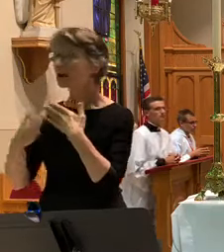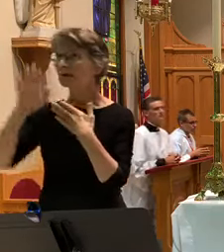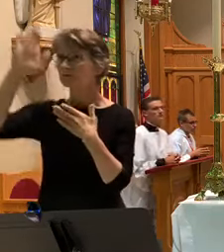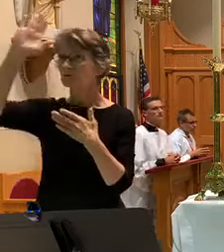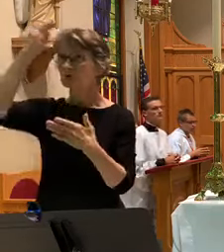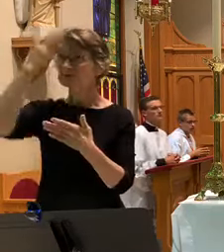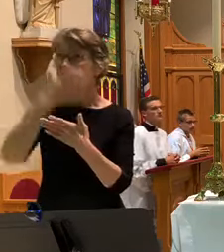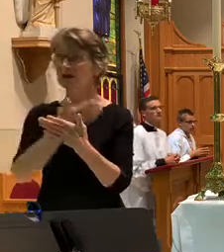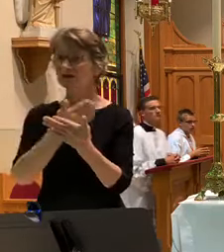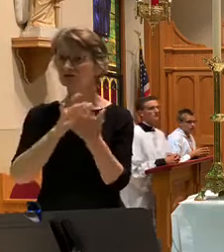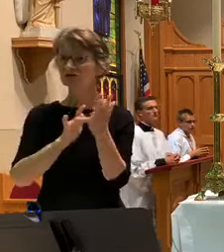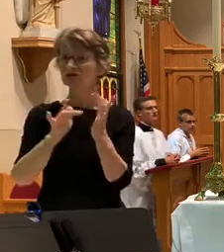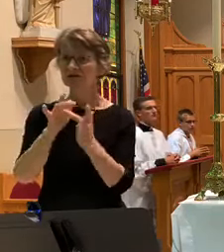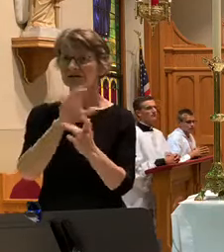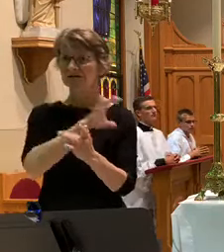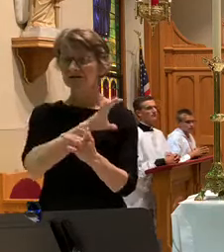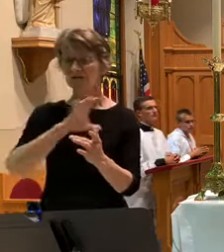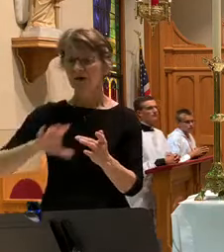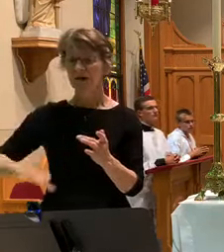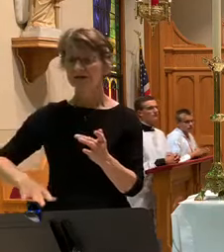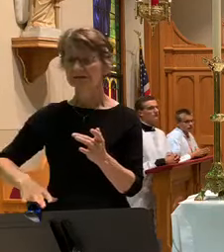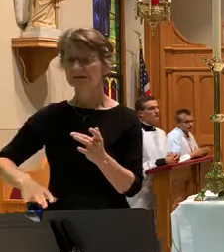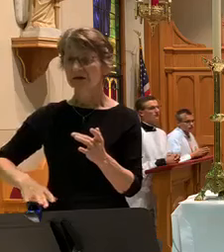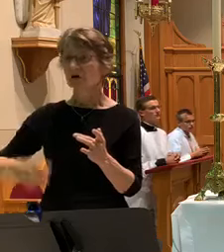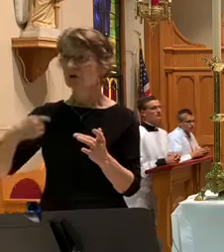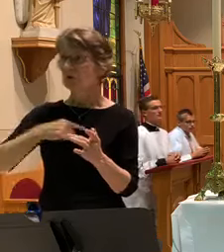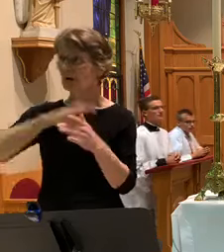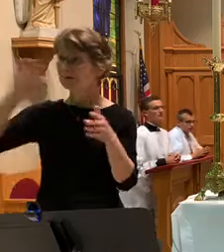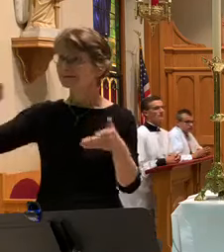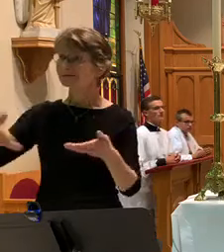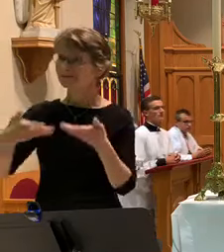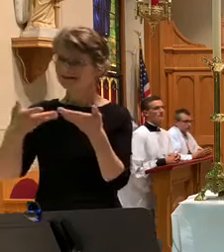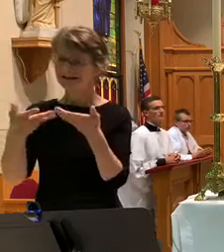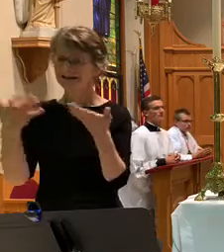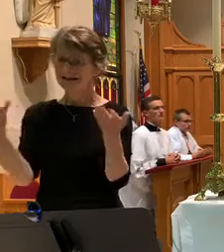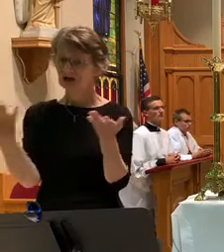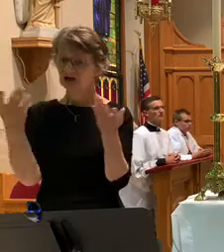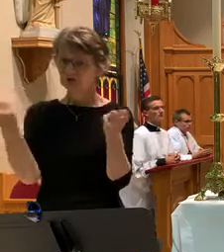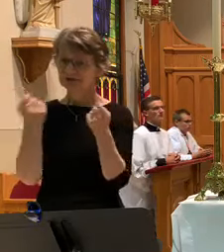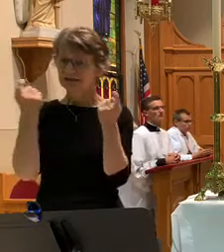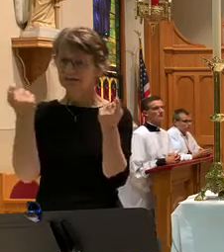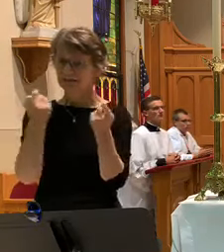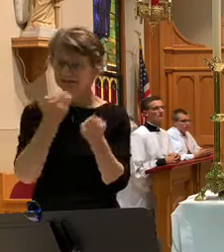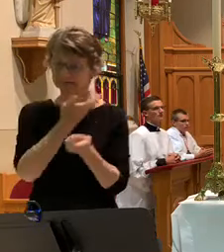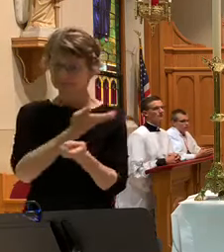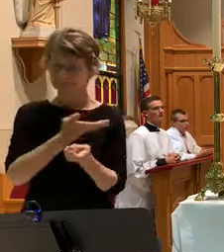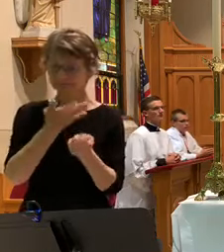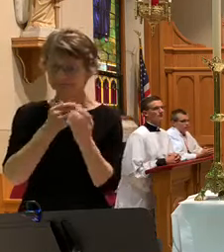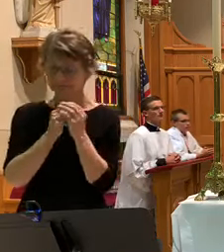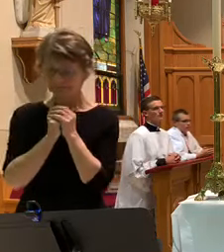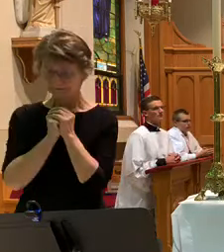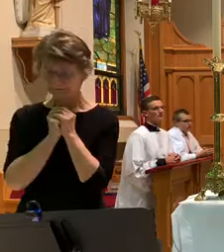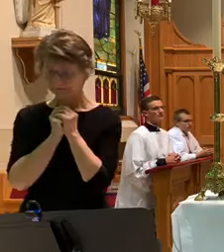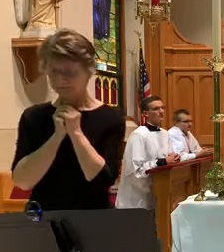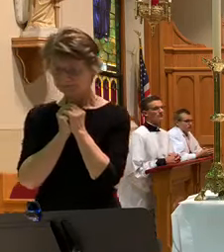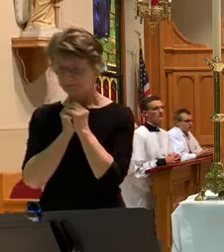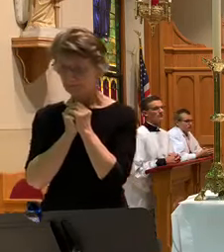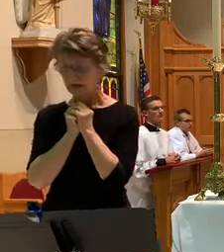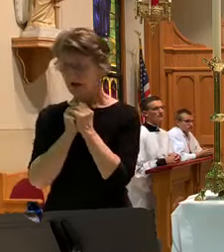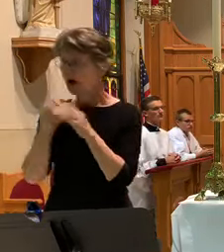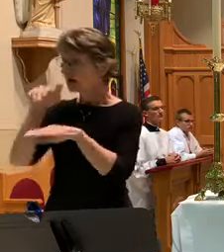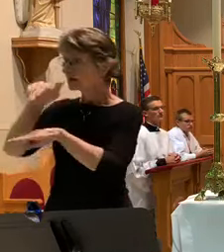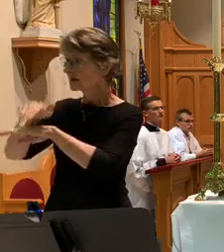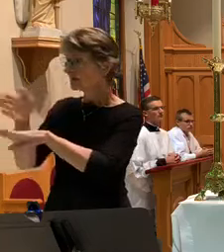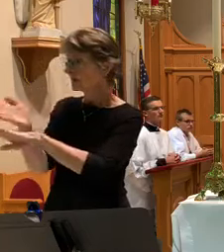Son, our Lord Jesus Christ, at whose command we celebrate these mysteries. For